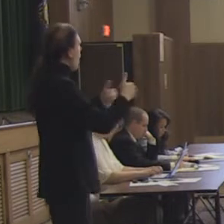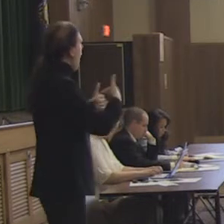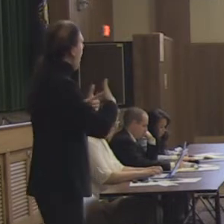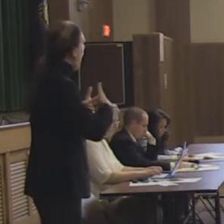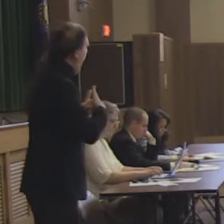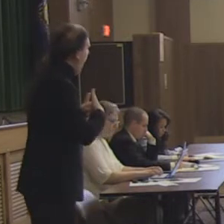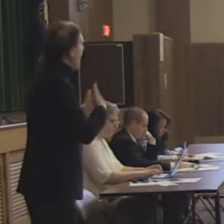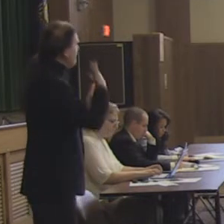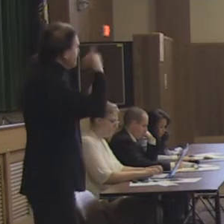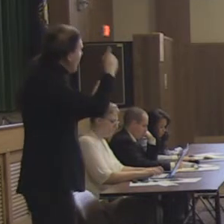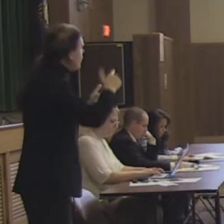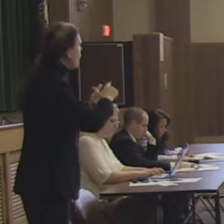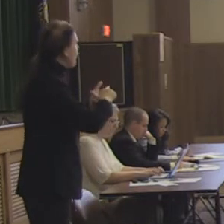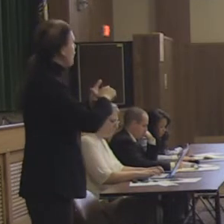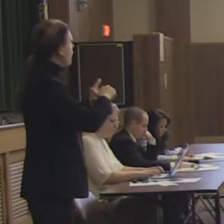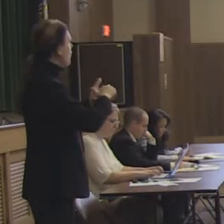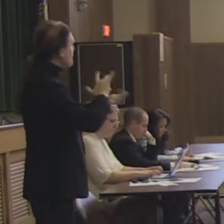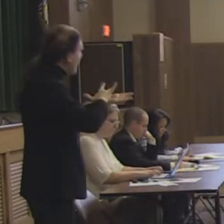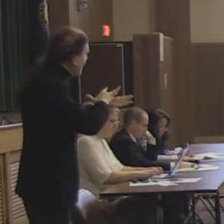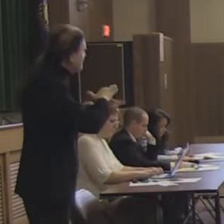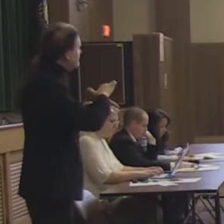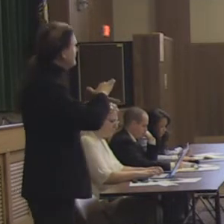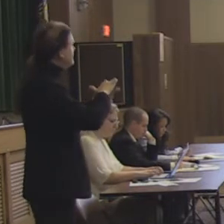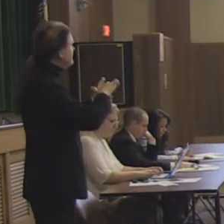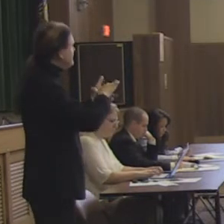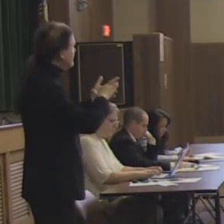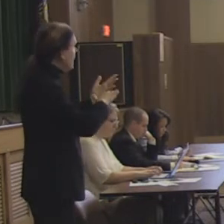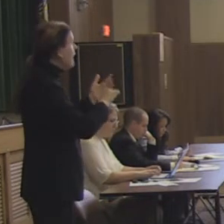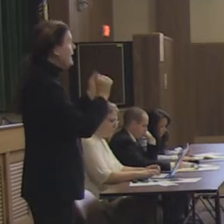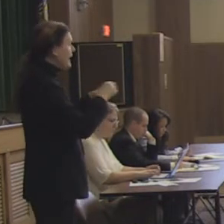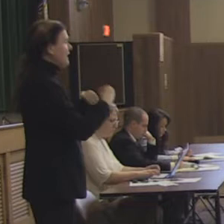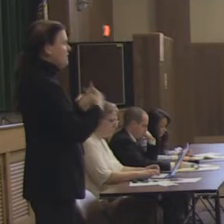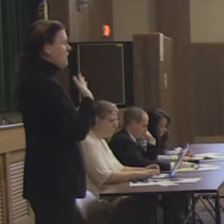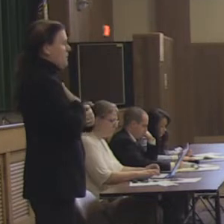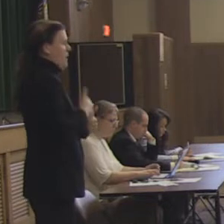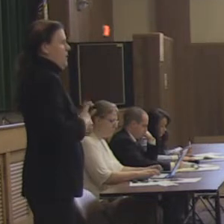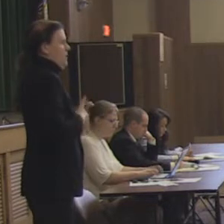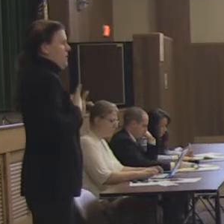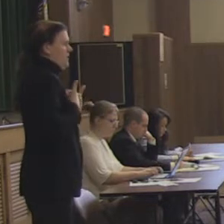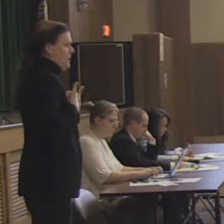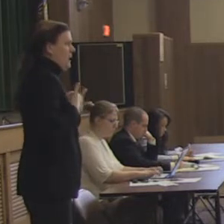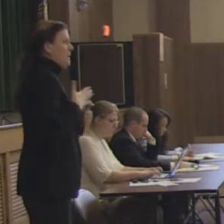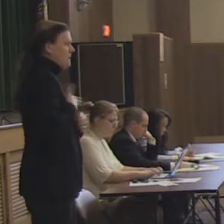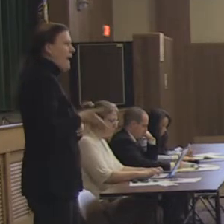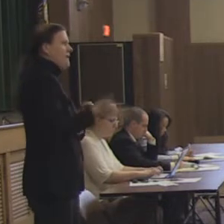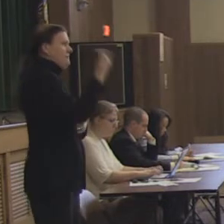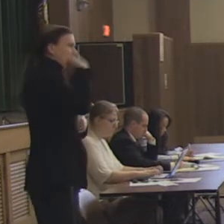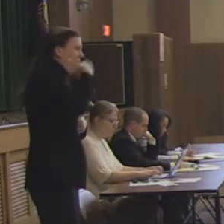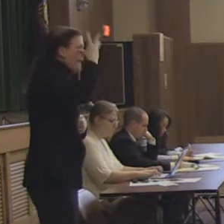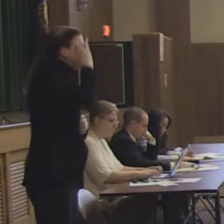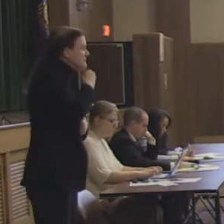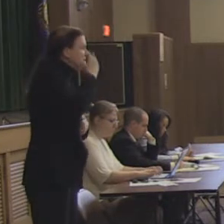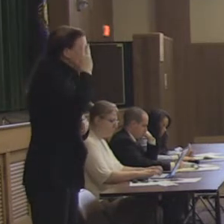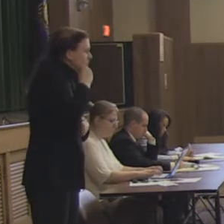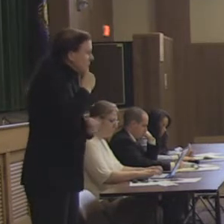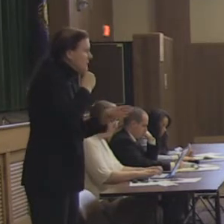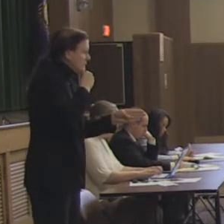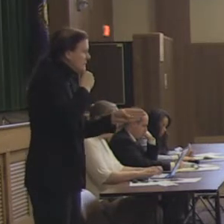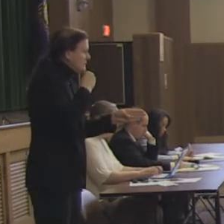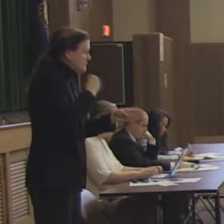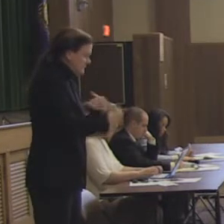And it can also relate to the district attorneys using a past case doing